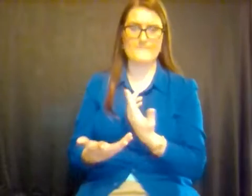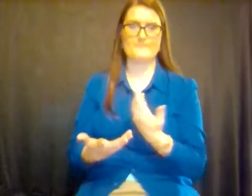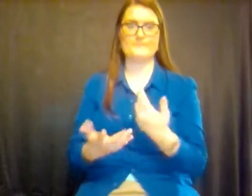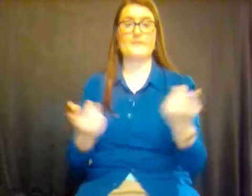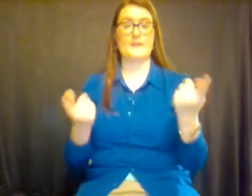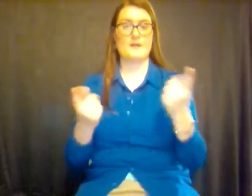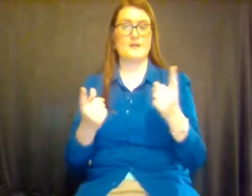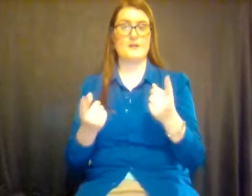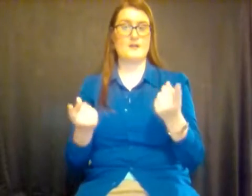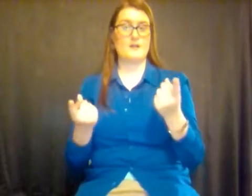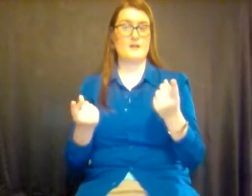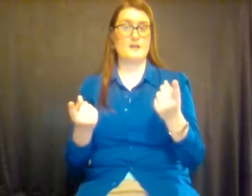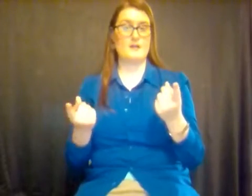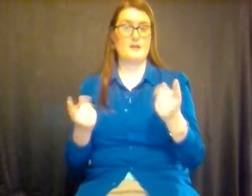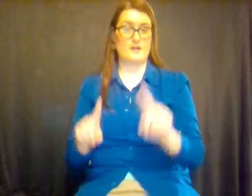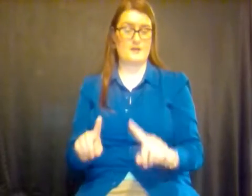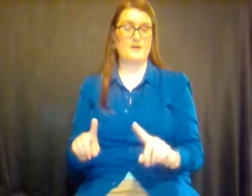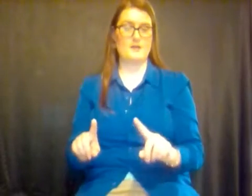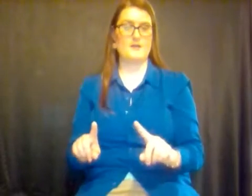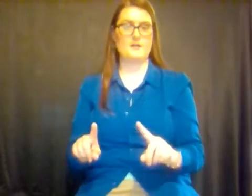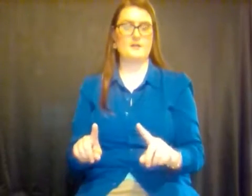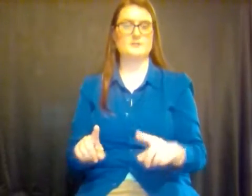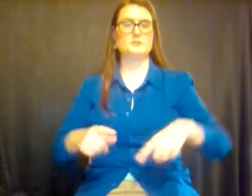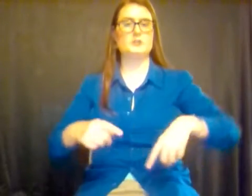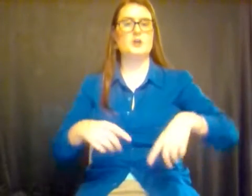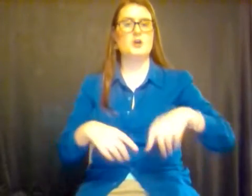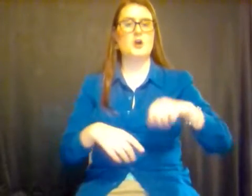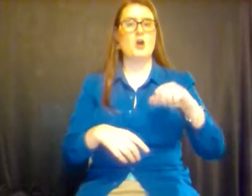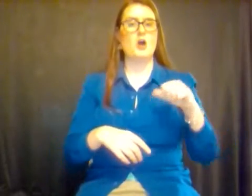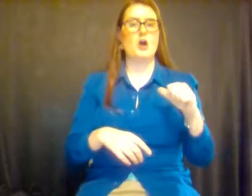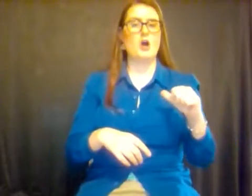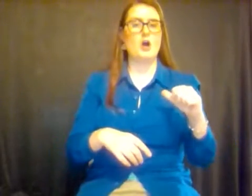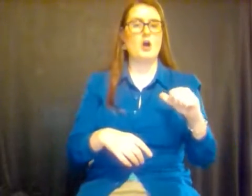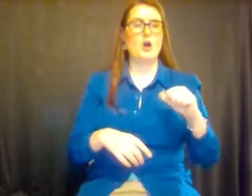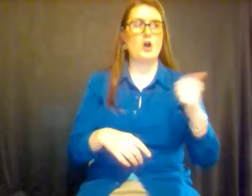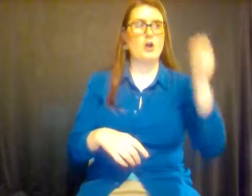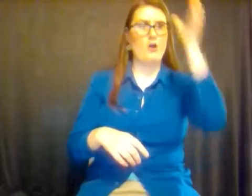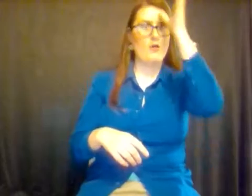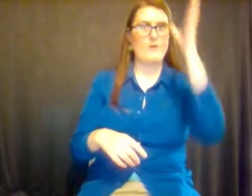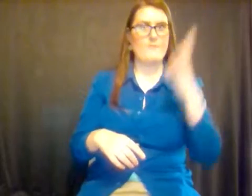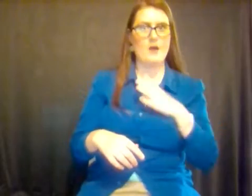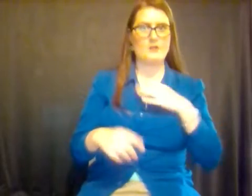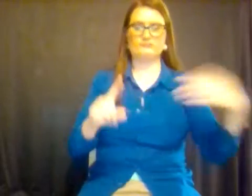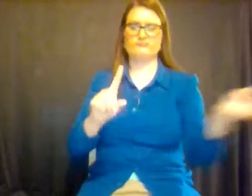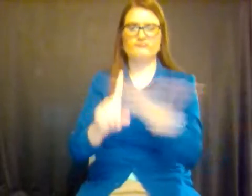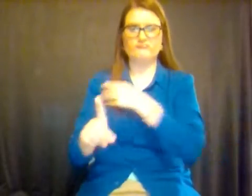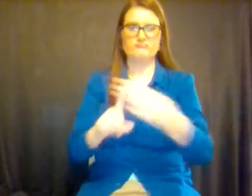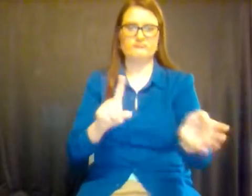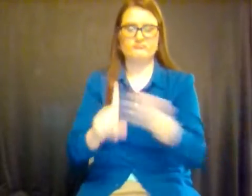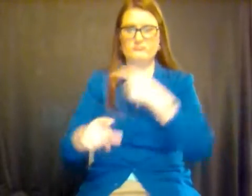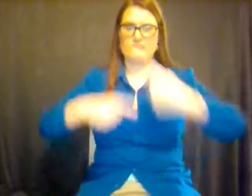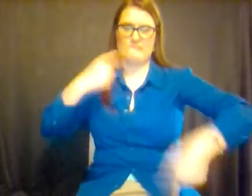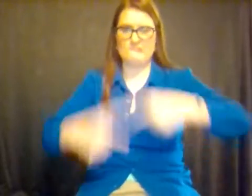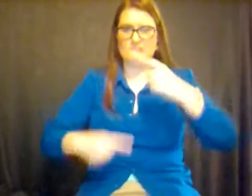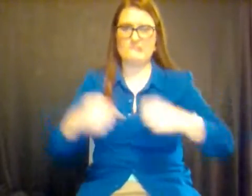him on the side. Jacob felt a terrible pain in his hip, and he fell to the ground, but he dragged the man down with him. "Let me go,"